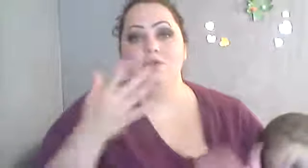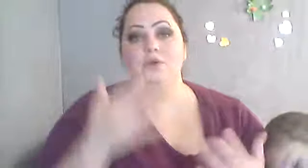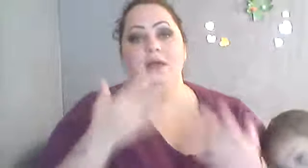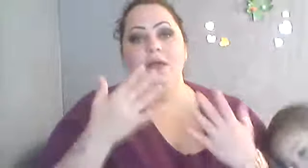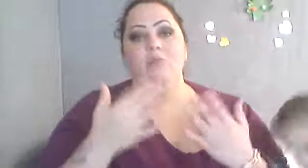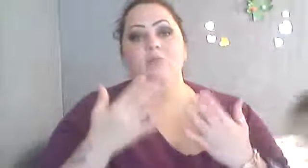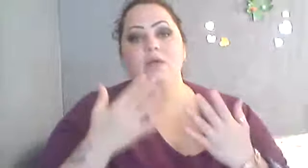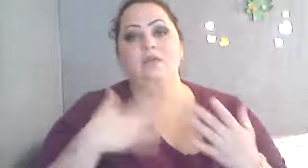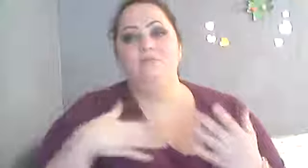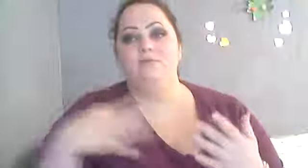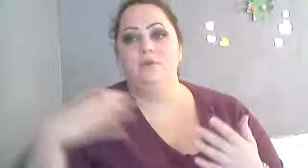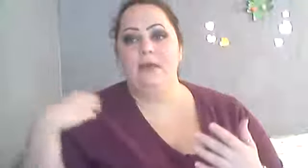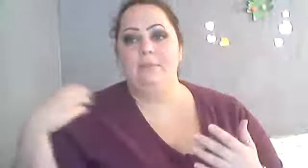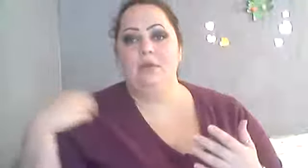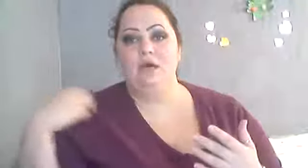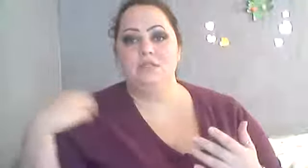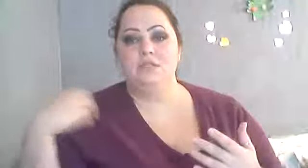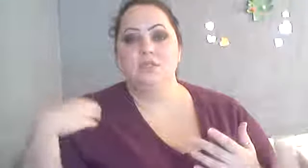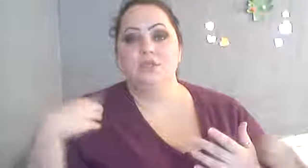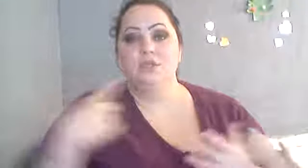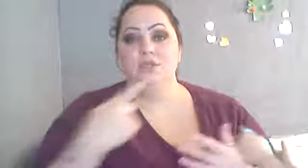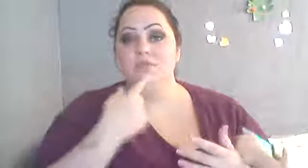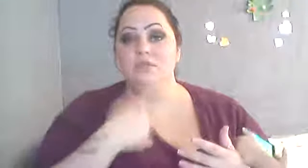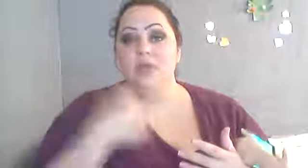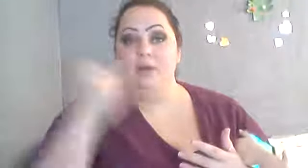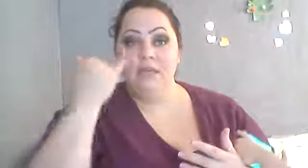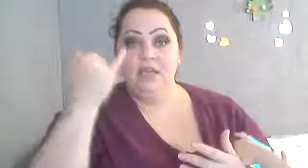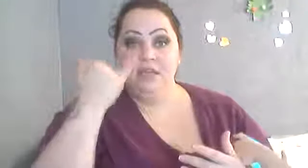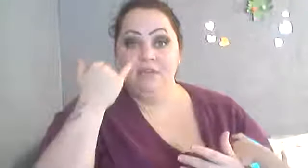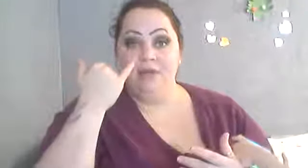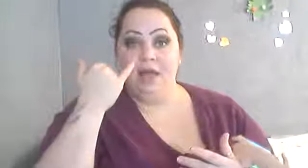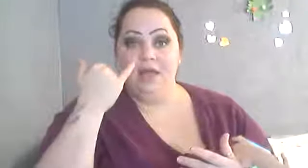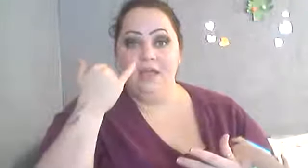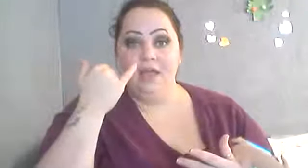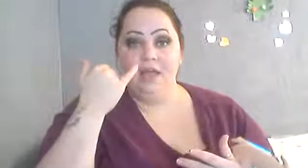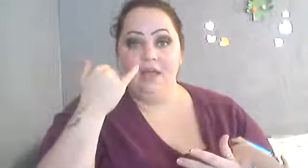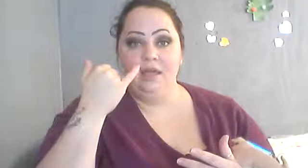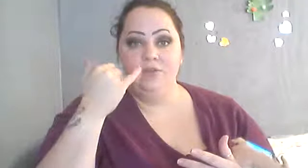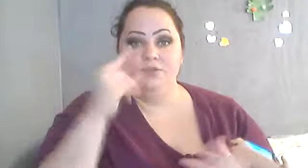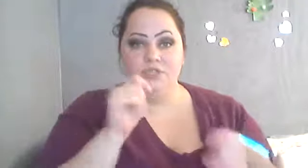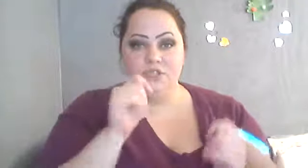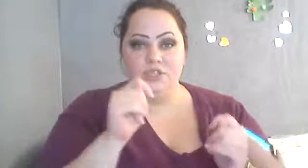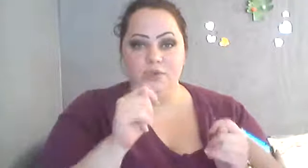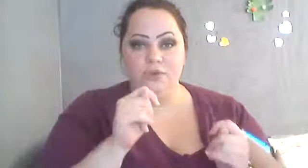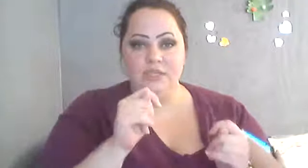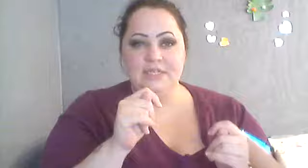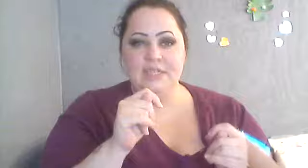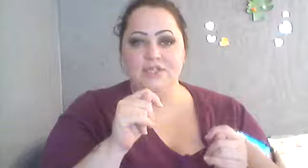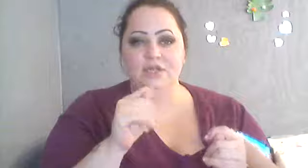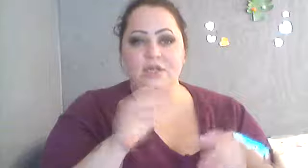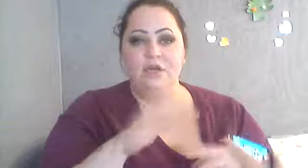So I am waiting for my boss to tell me if I can do this tutoring session